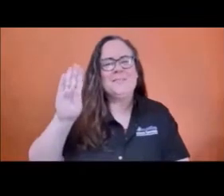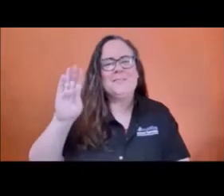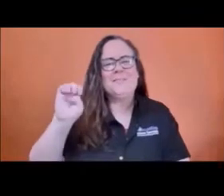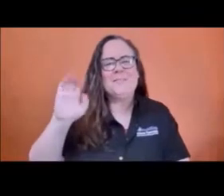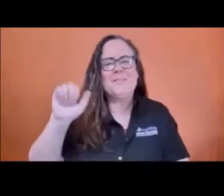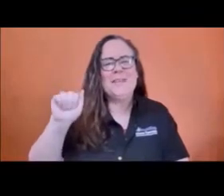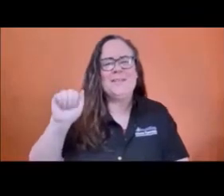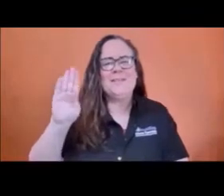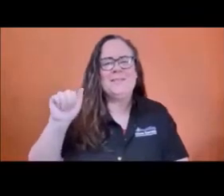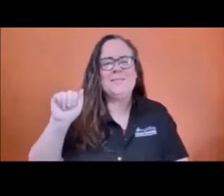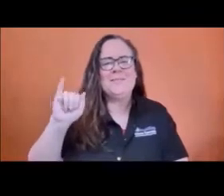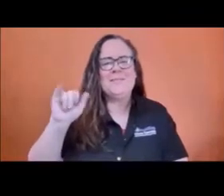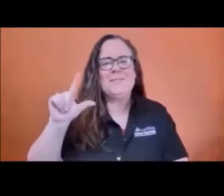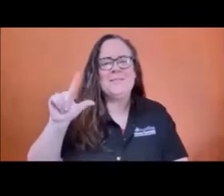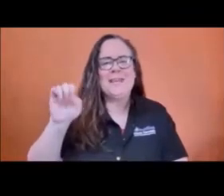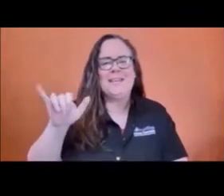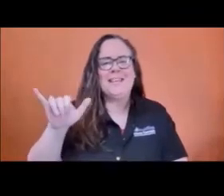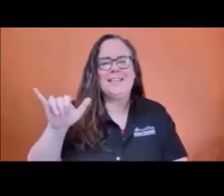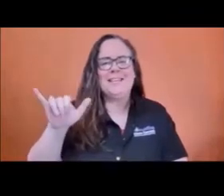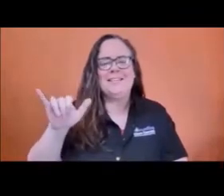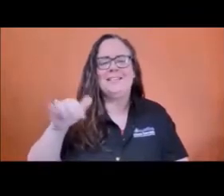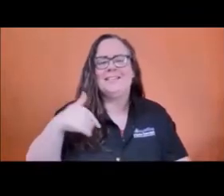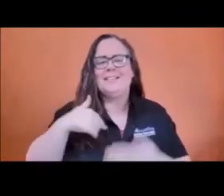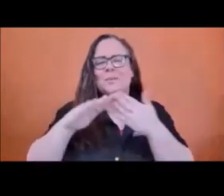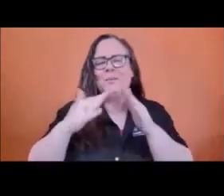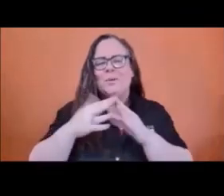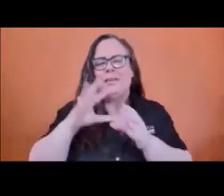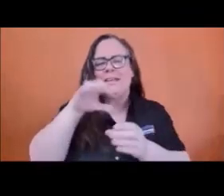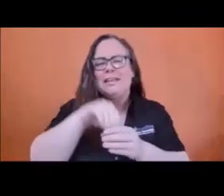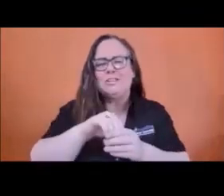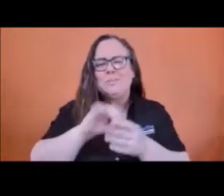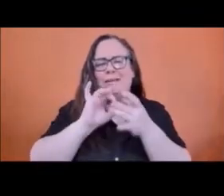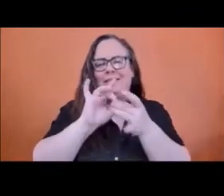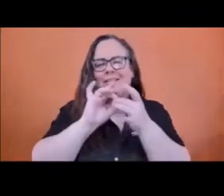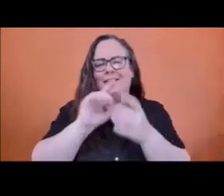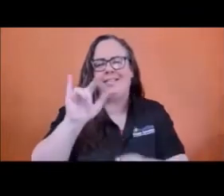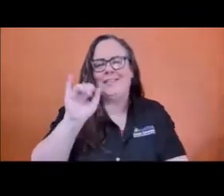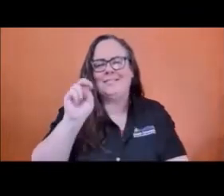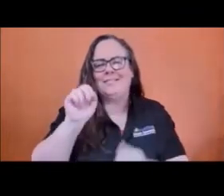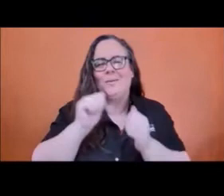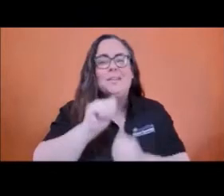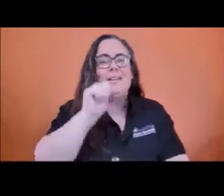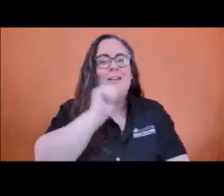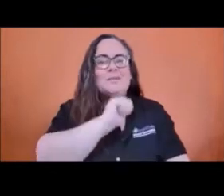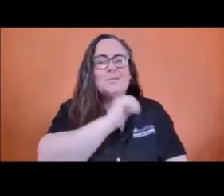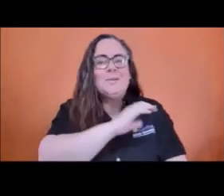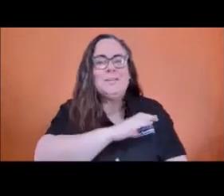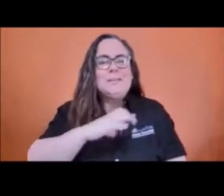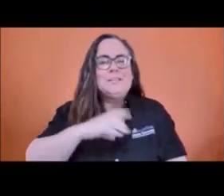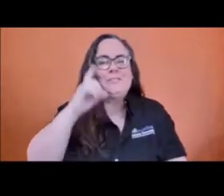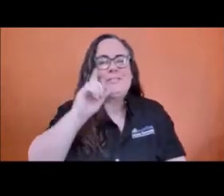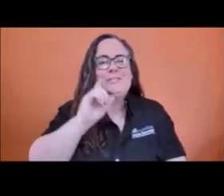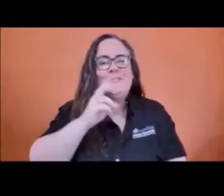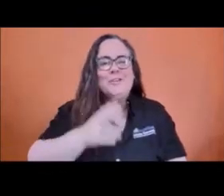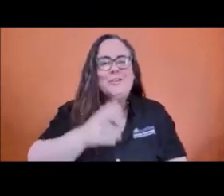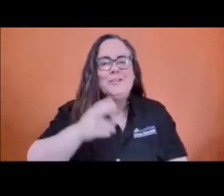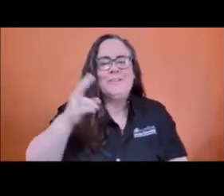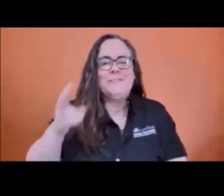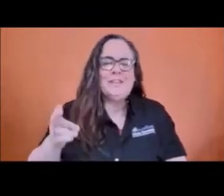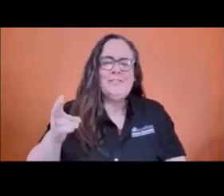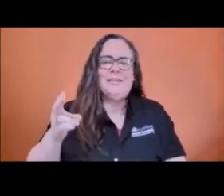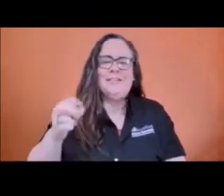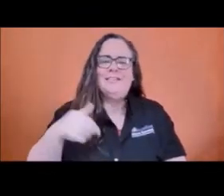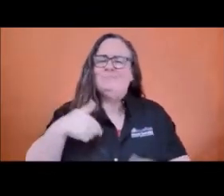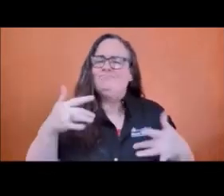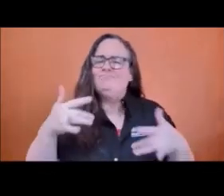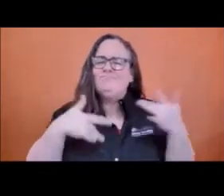Hello, I'm Becca Bailey, the Community Engagement Liaison with Arizona Commission for the Deaf